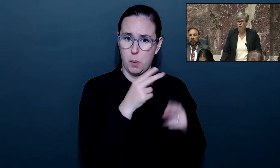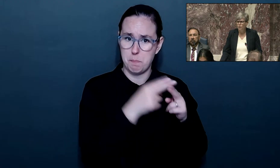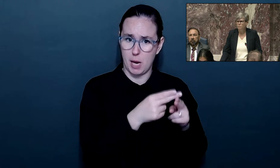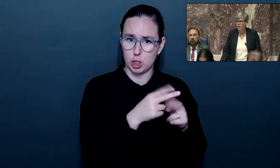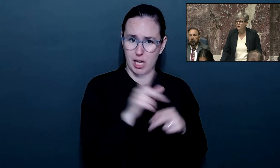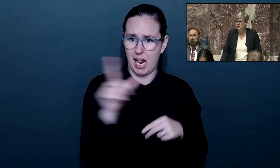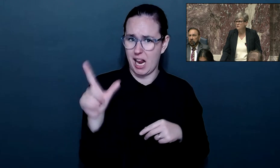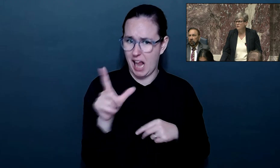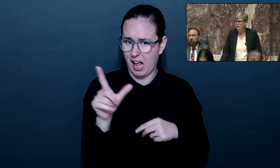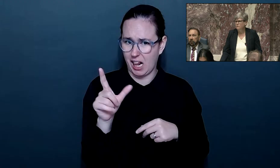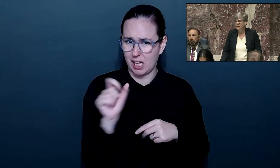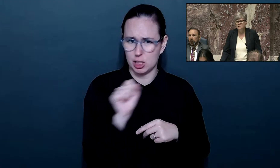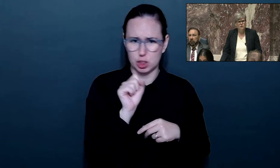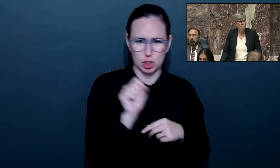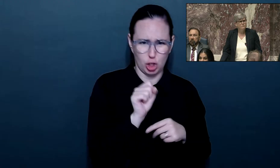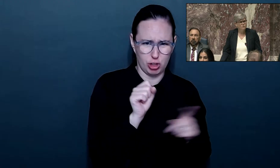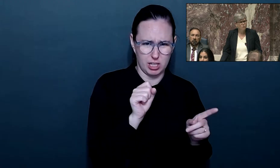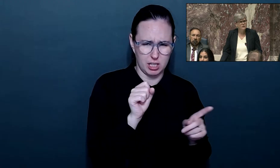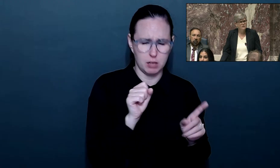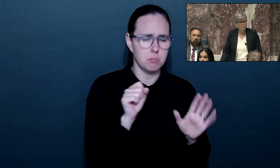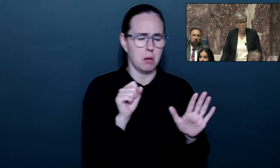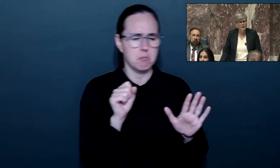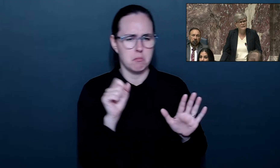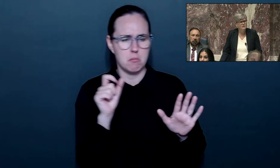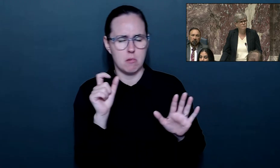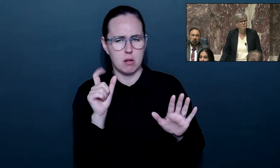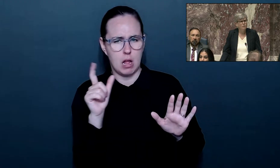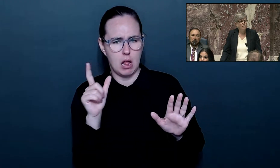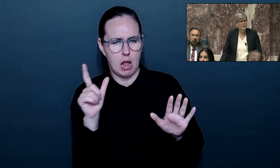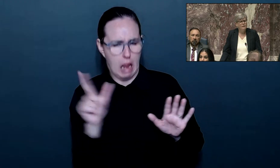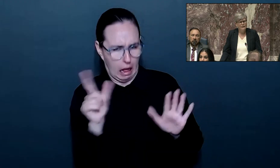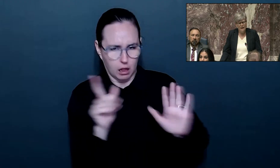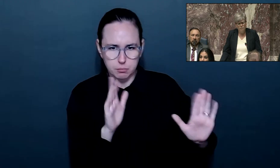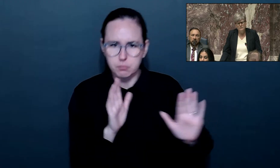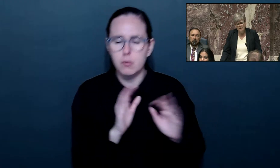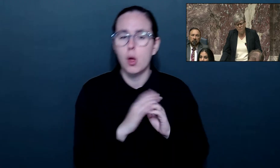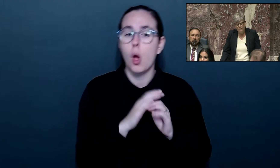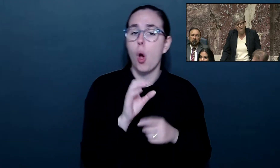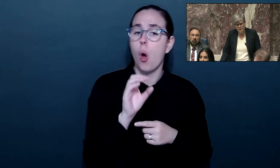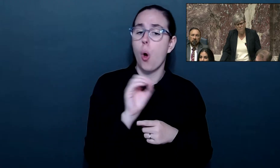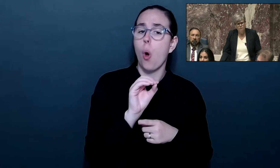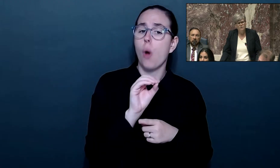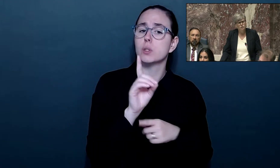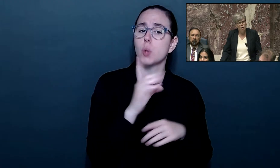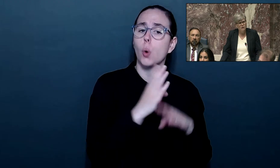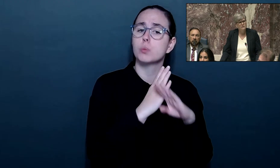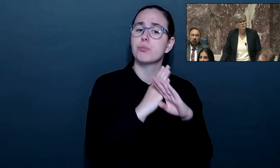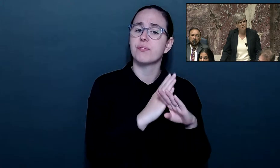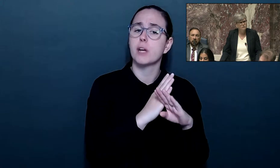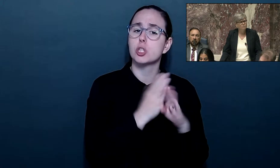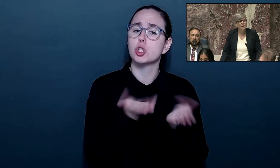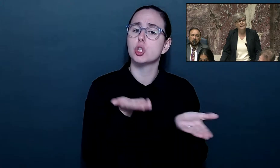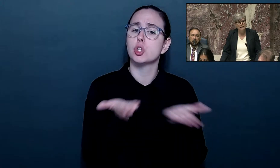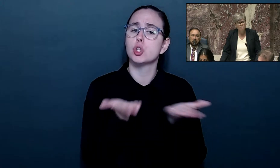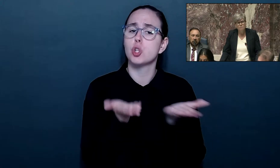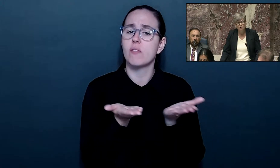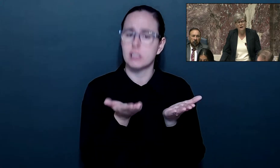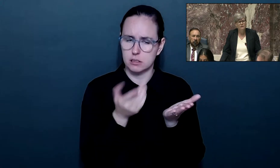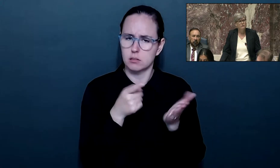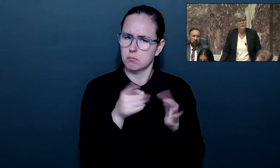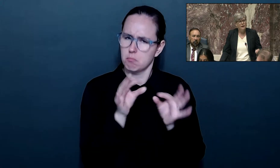are an important part of the continuum of supports that are provided to people that help separate them from the toxic drug supply and